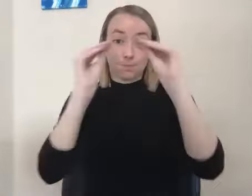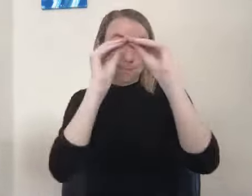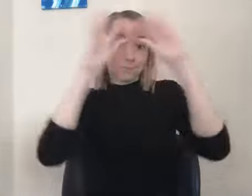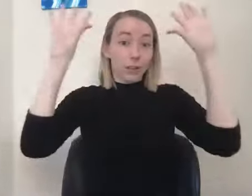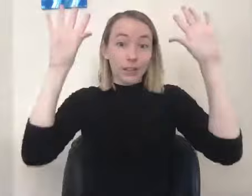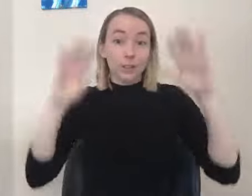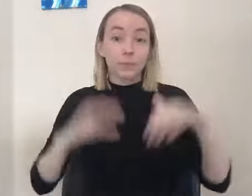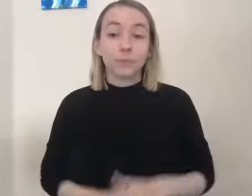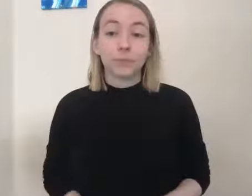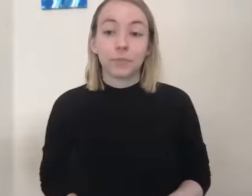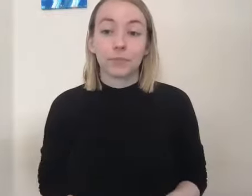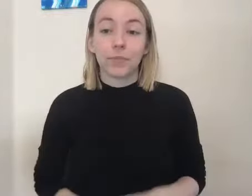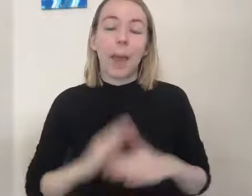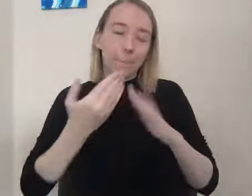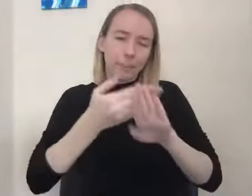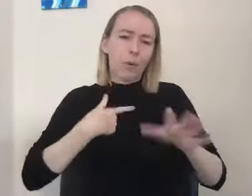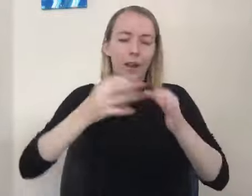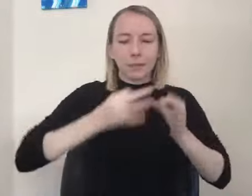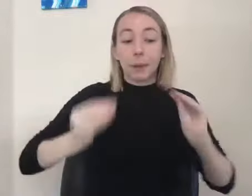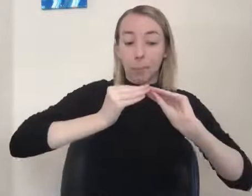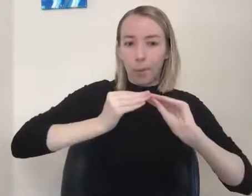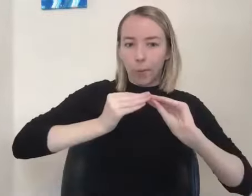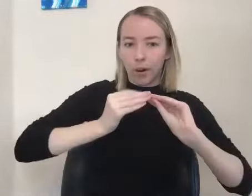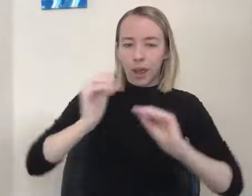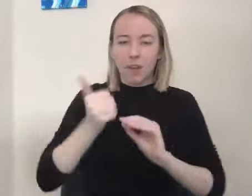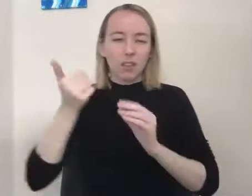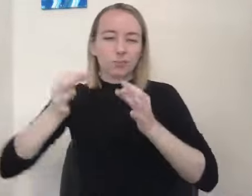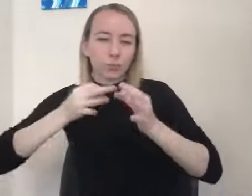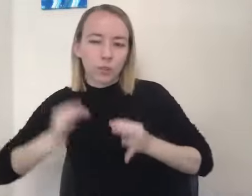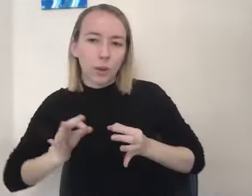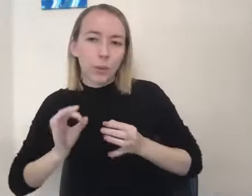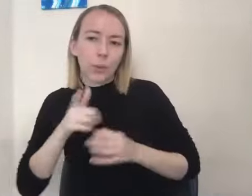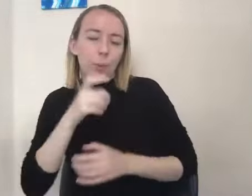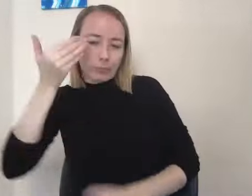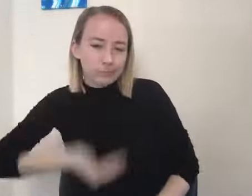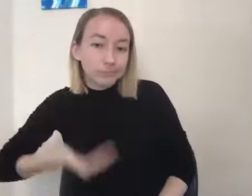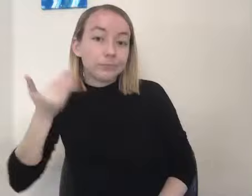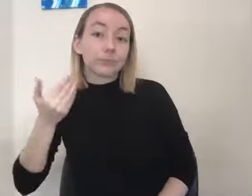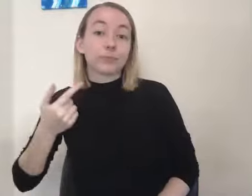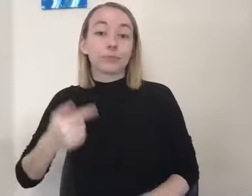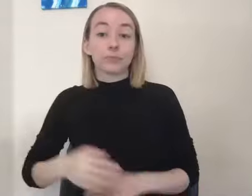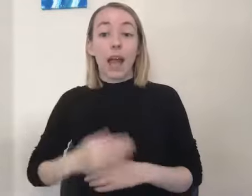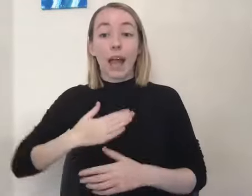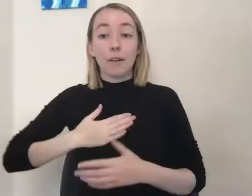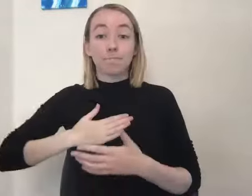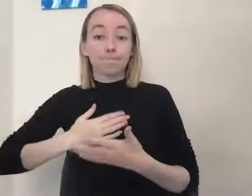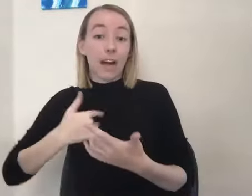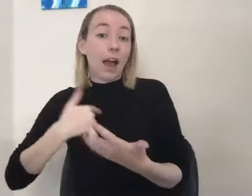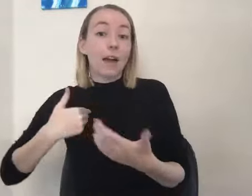into Al-Anon, my first meeting was a new beginning. It was a light bulb moment.